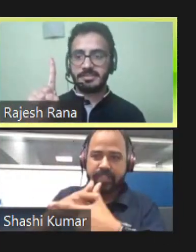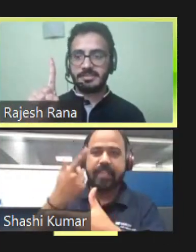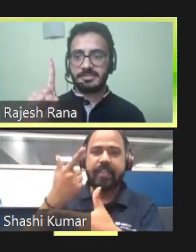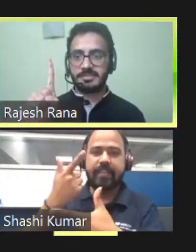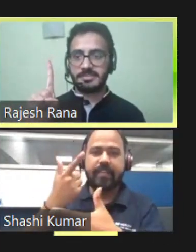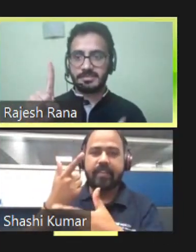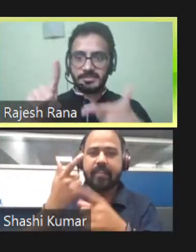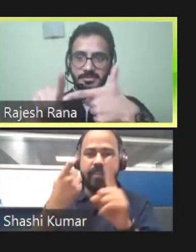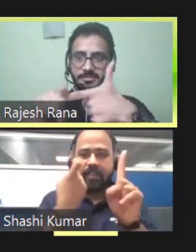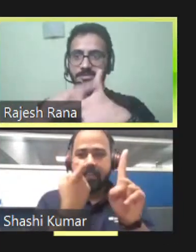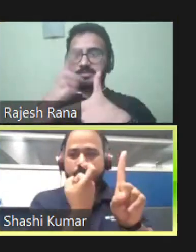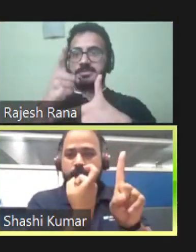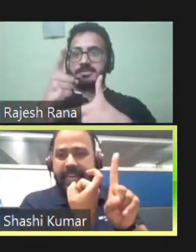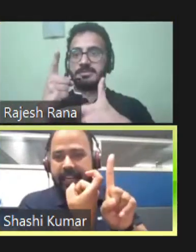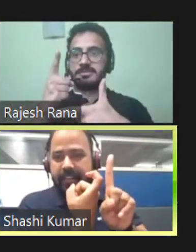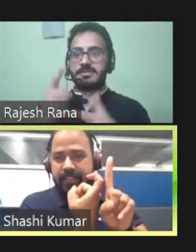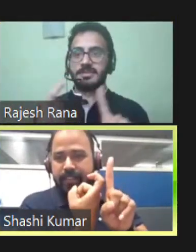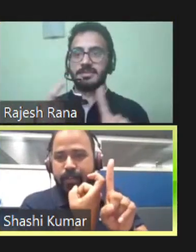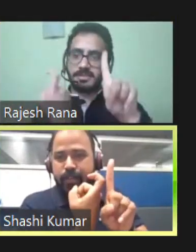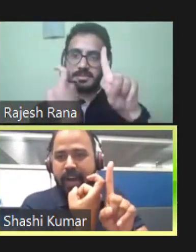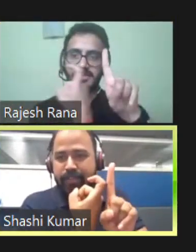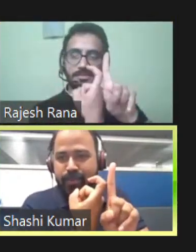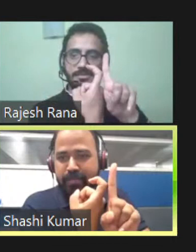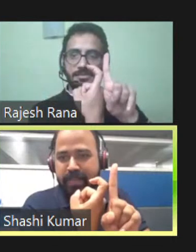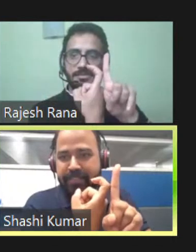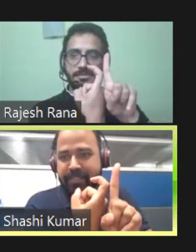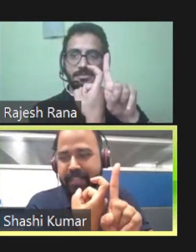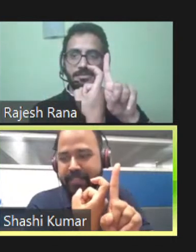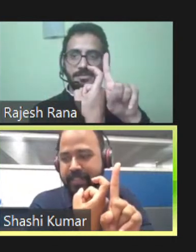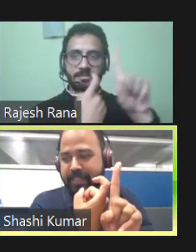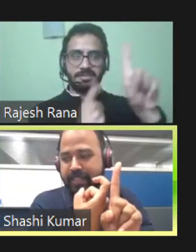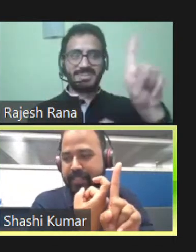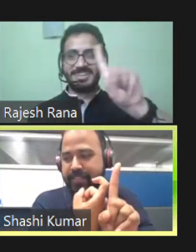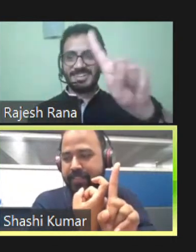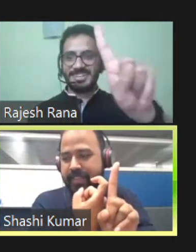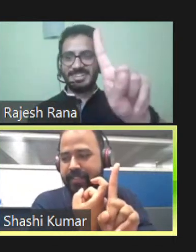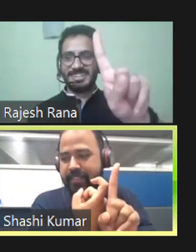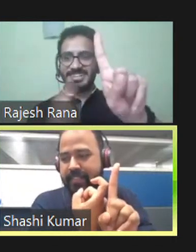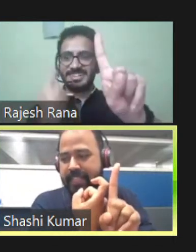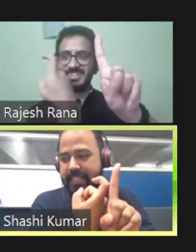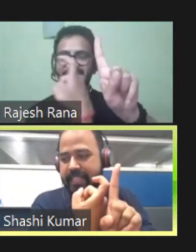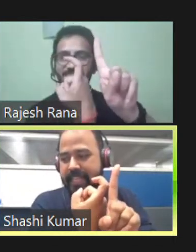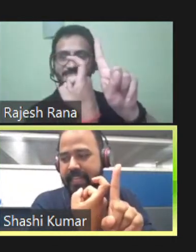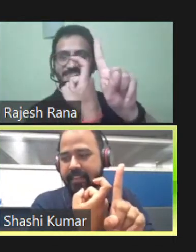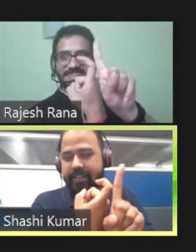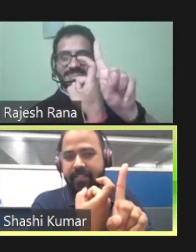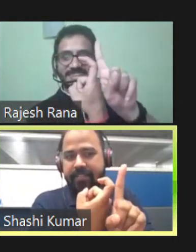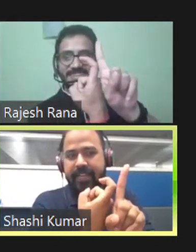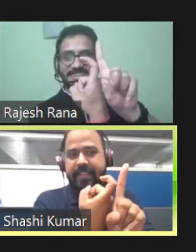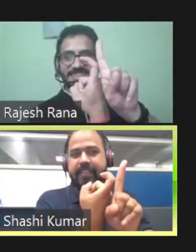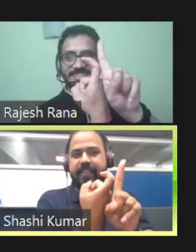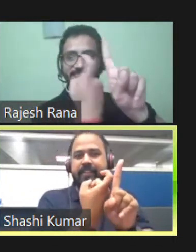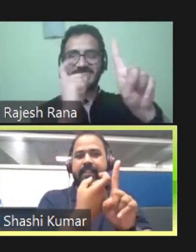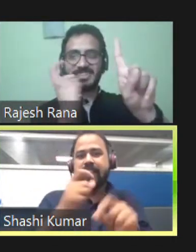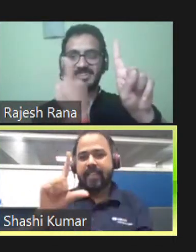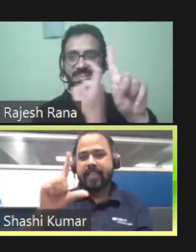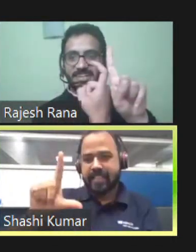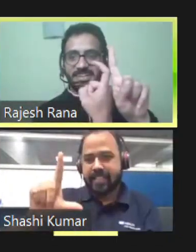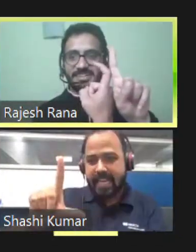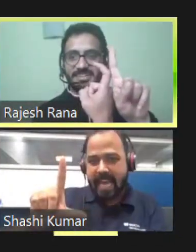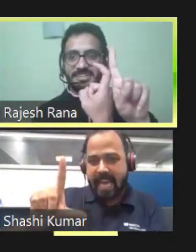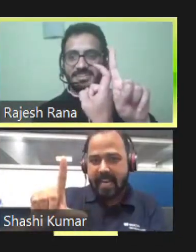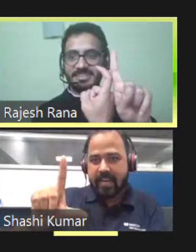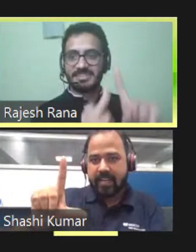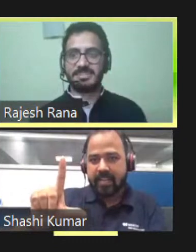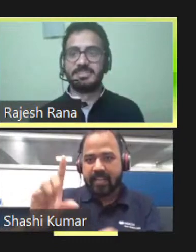I, J, now K. You have to do some exercise with this where it's in K, right? Then it's